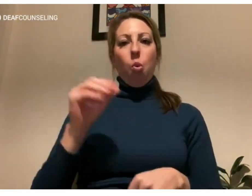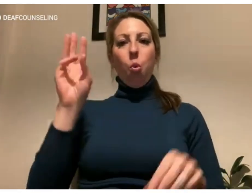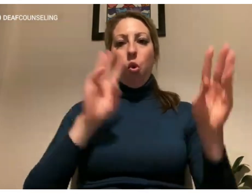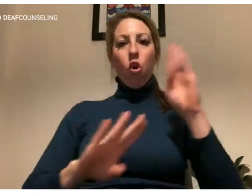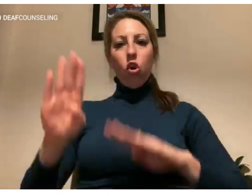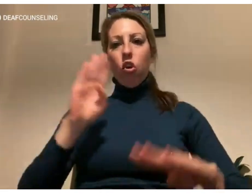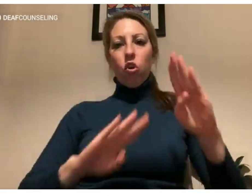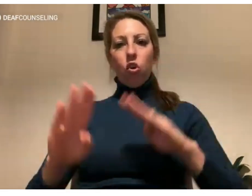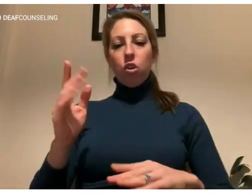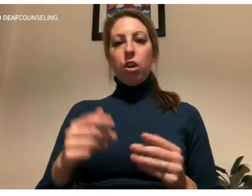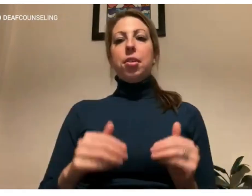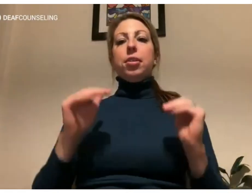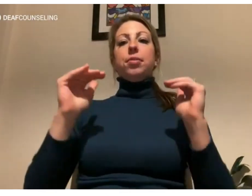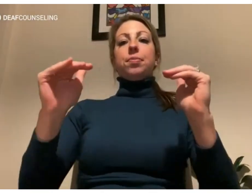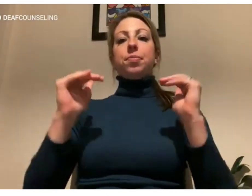It gives me less time to worry.